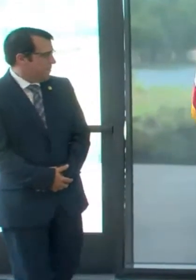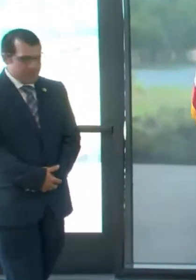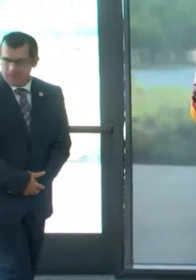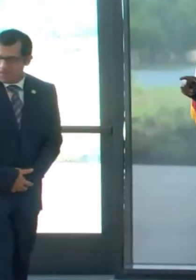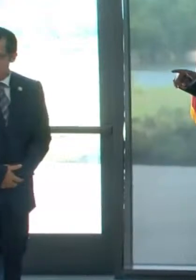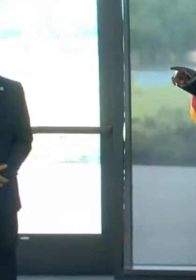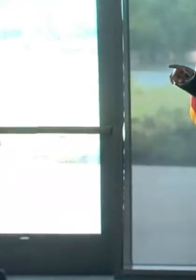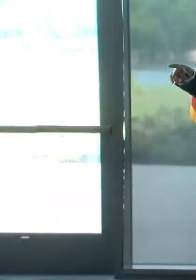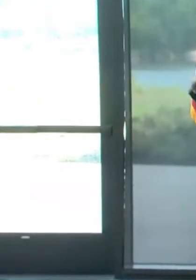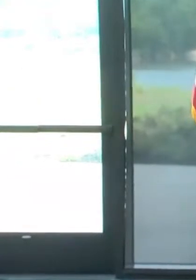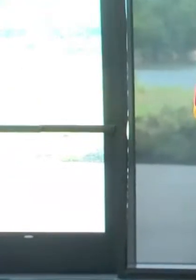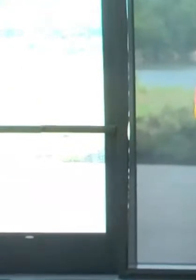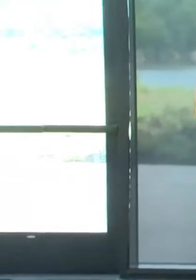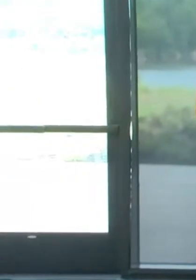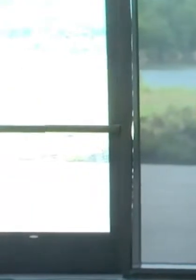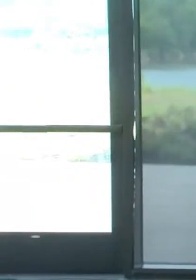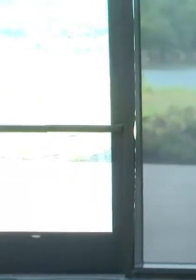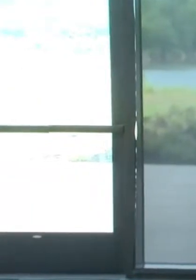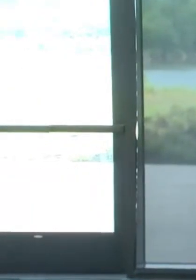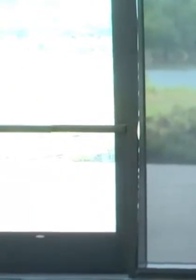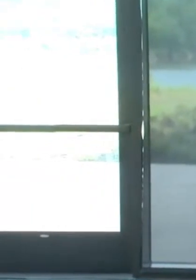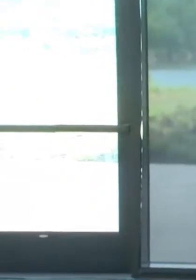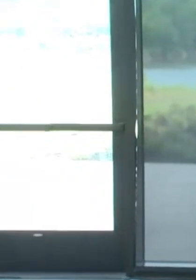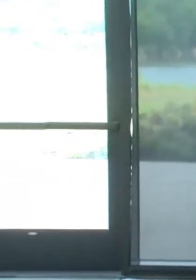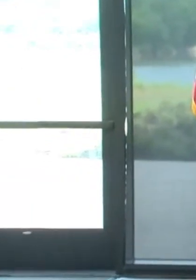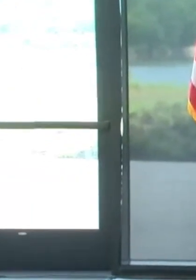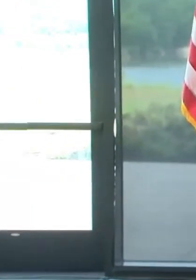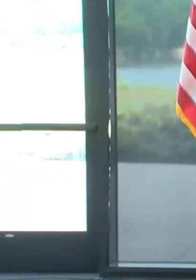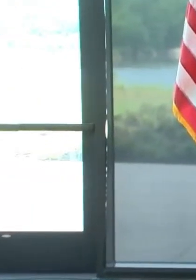If you look that way, there we go.